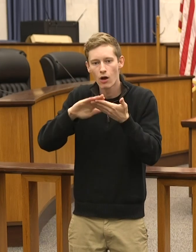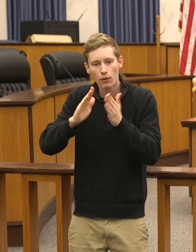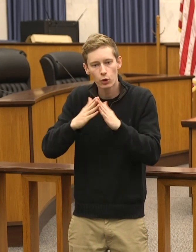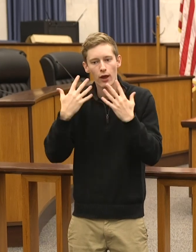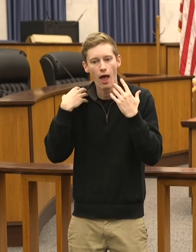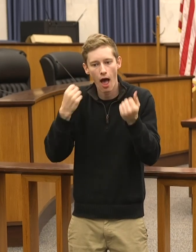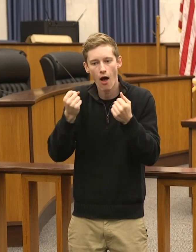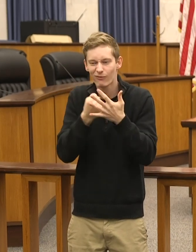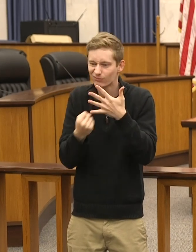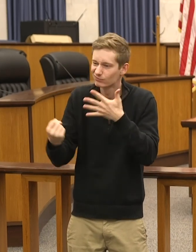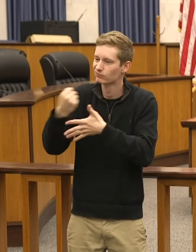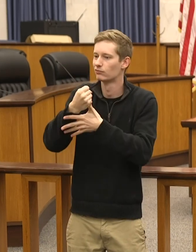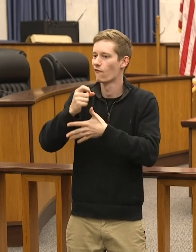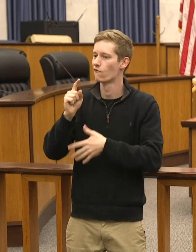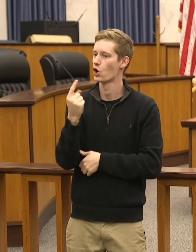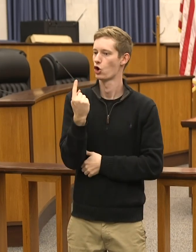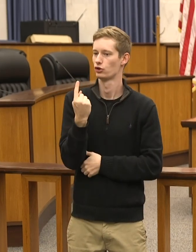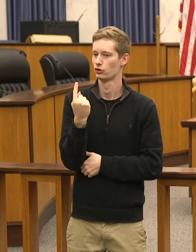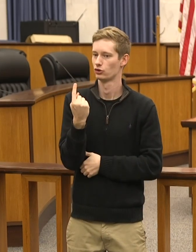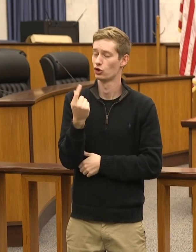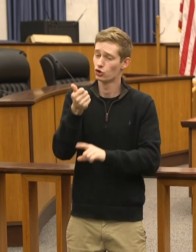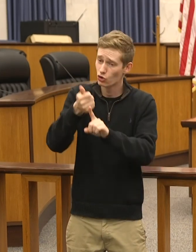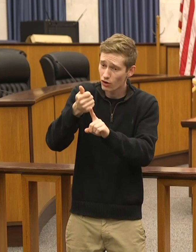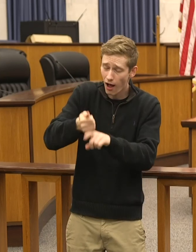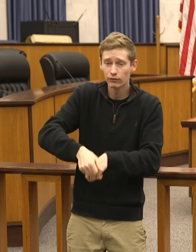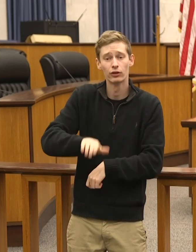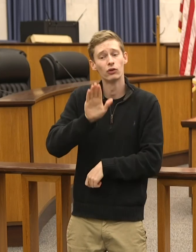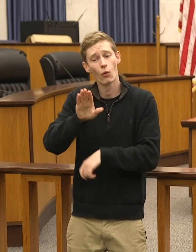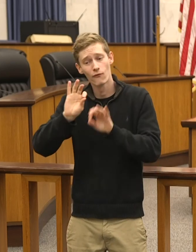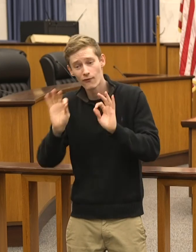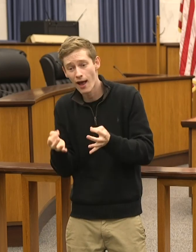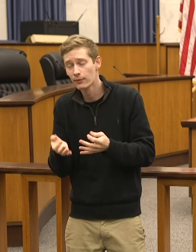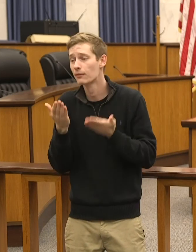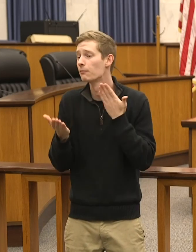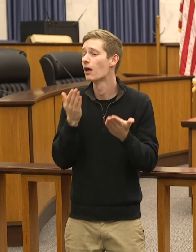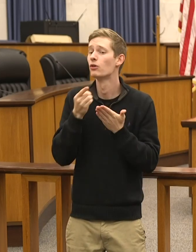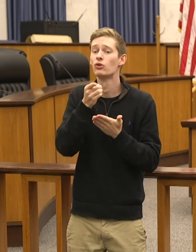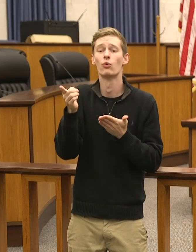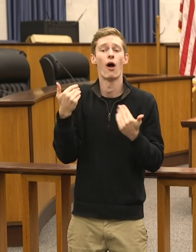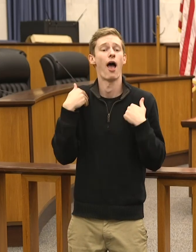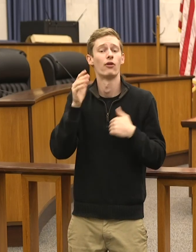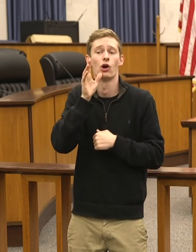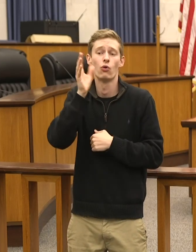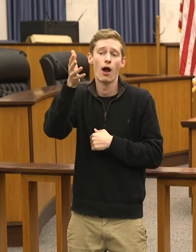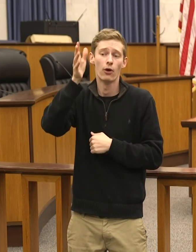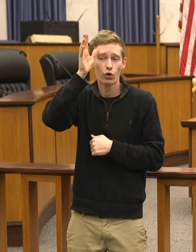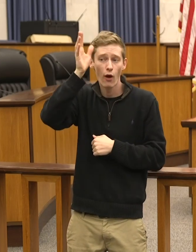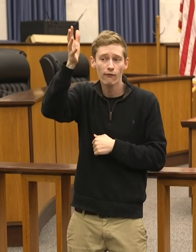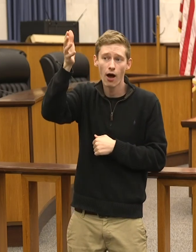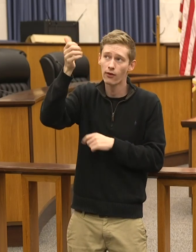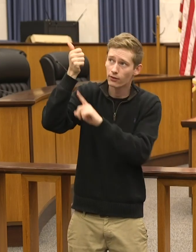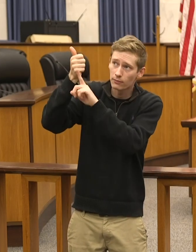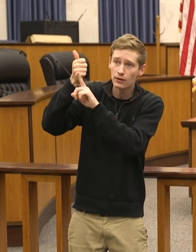not only yourself, but also your family too. If you have a grandmother or a grandfather,